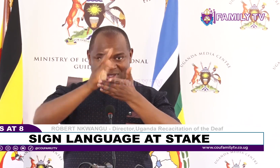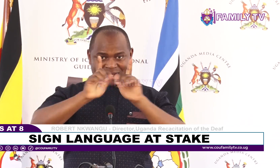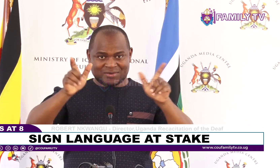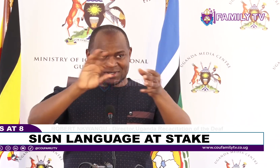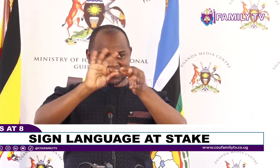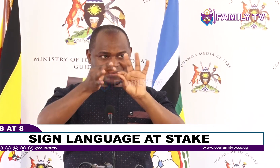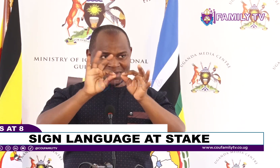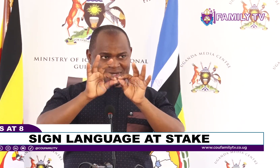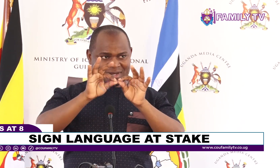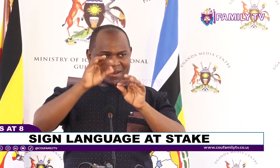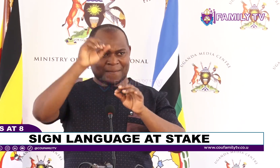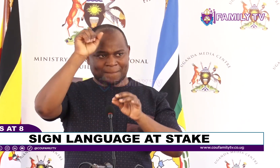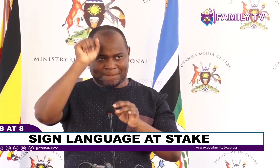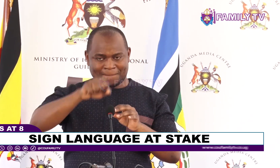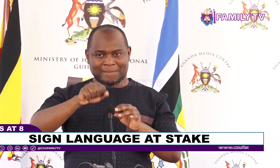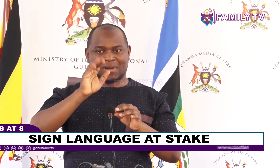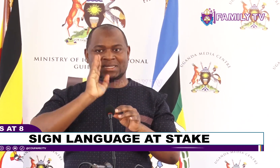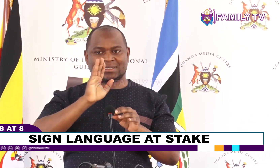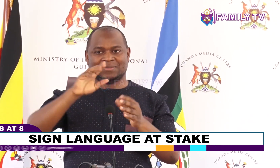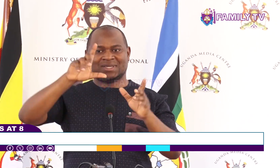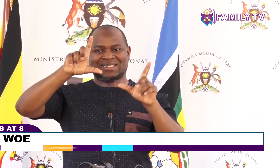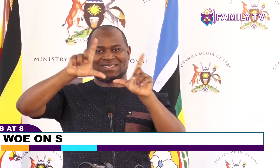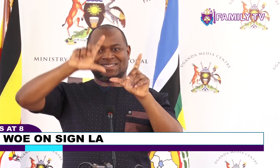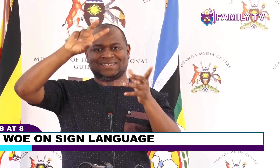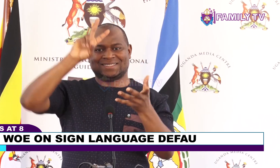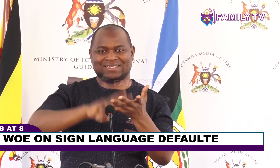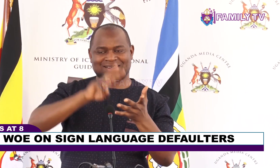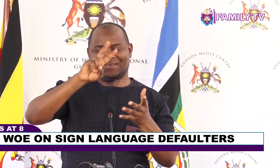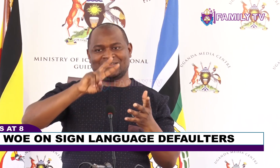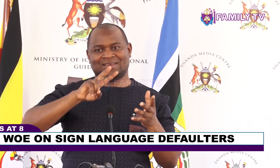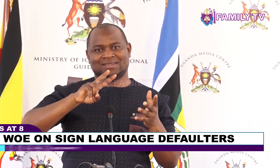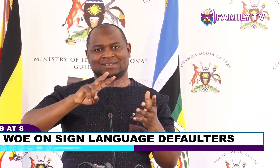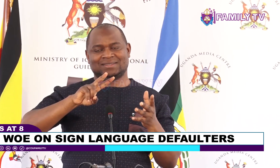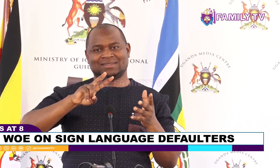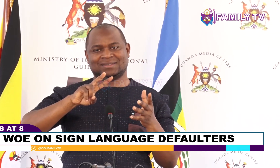Also professional sign language interpreters must be certified,